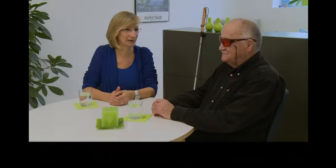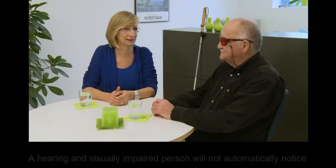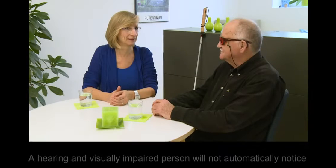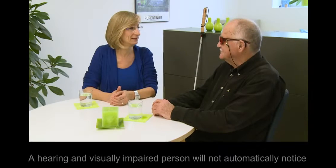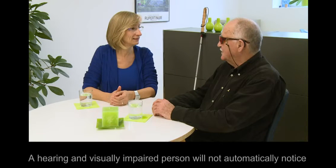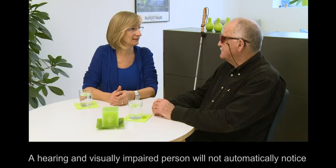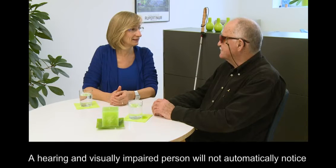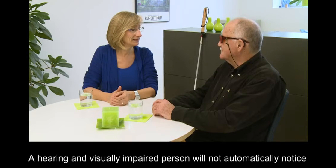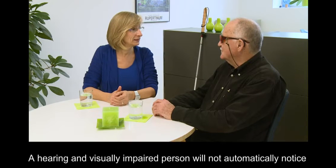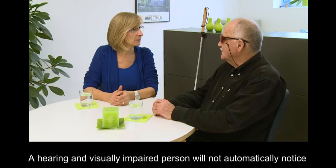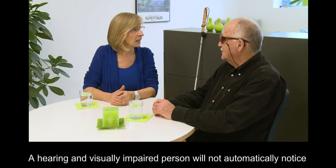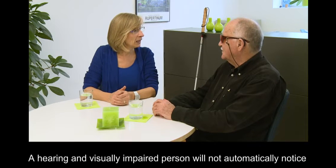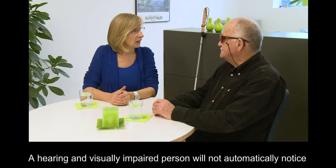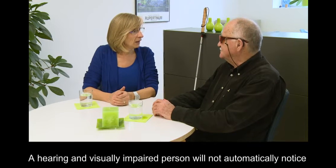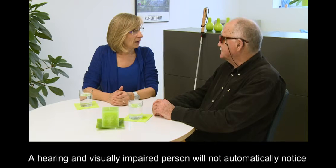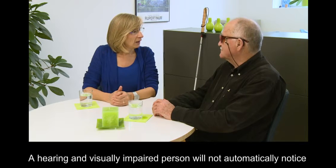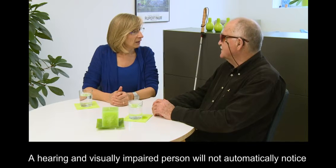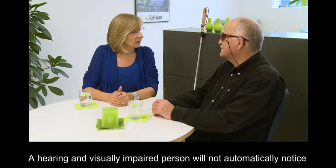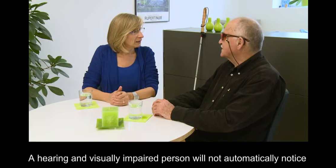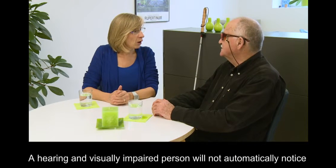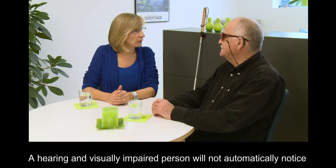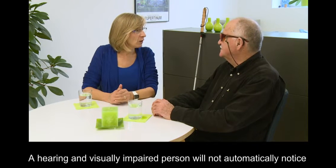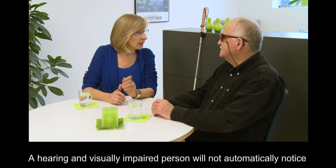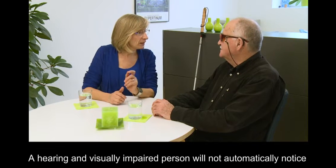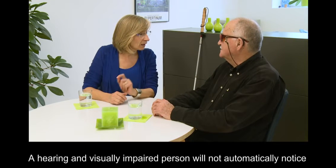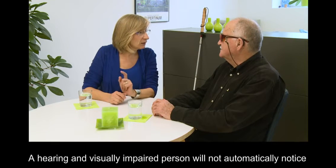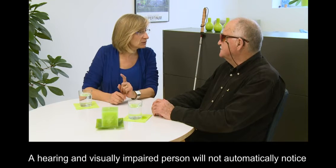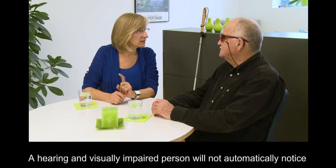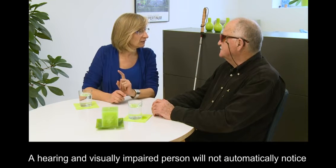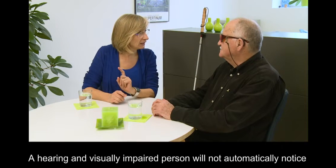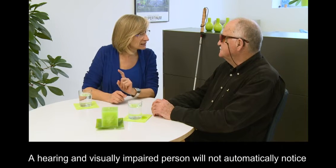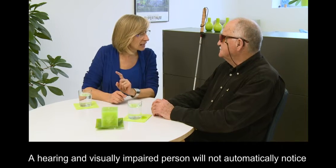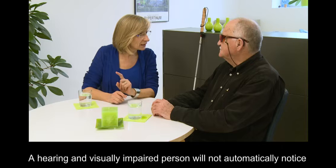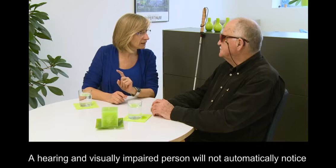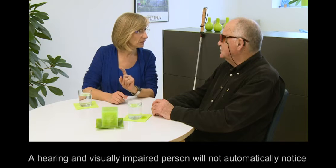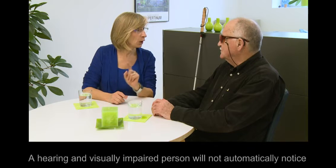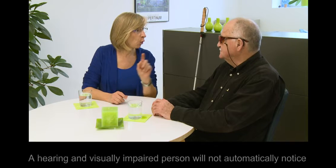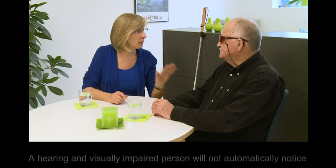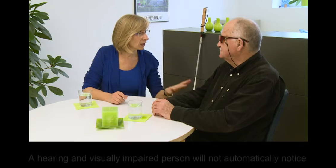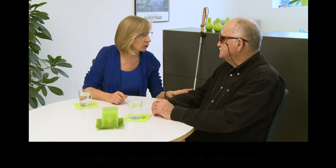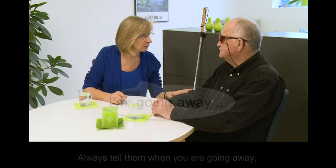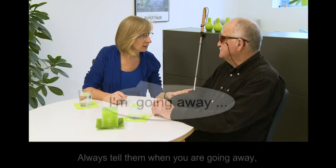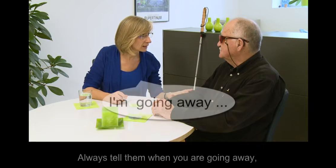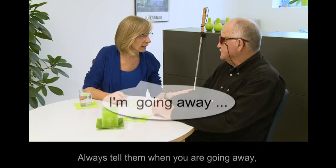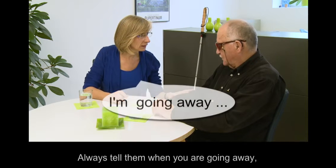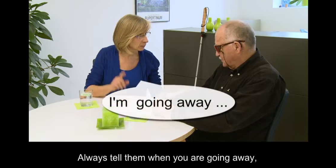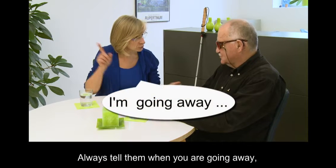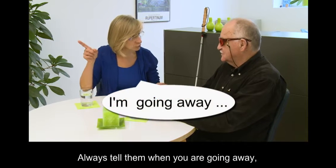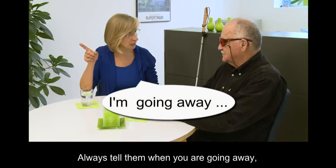A hearing and visually impaired person will not automatically notice whether or not you're there. Always tell them when you're